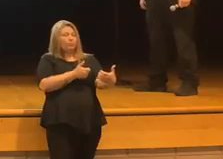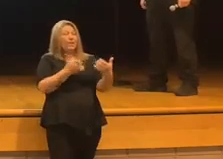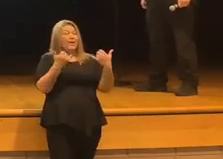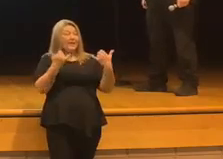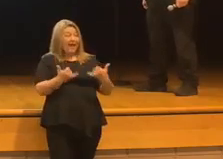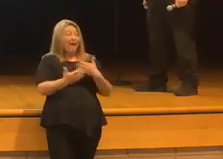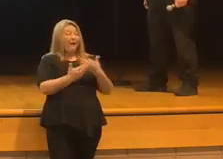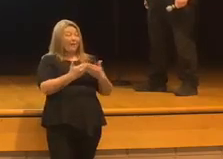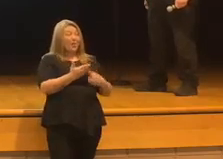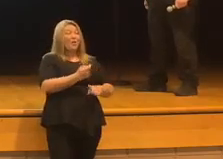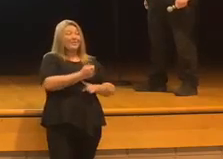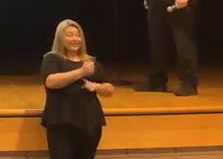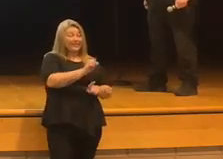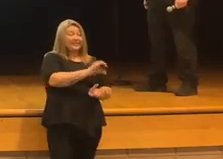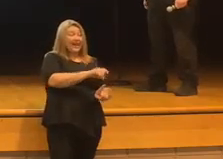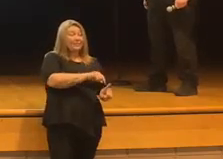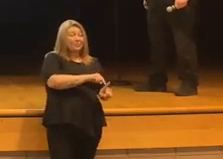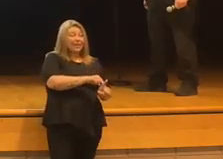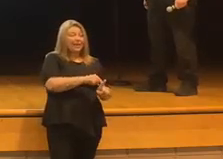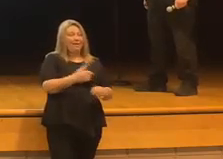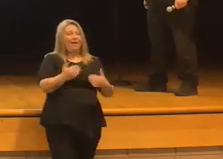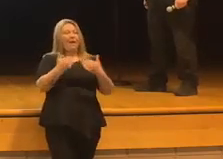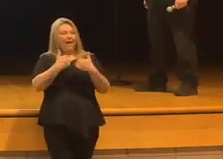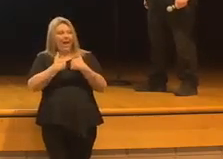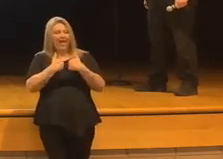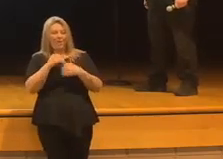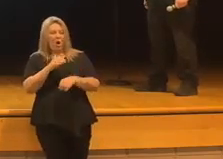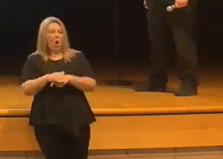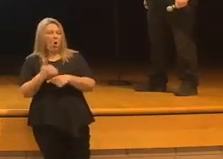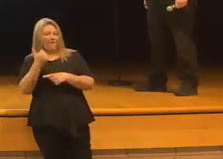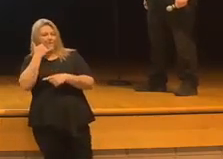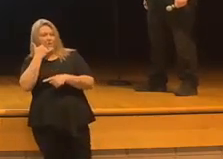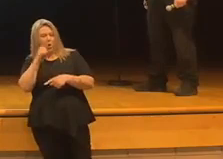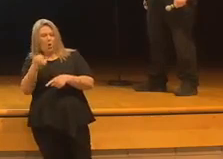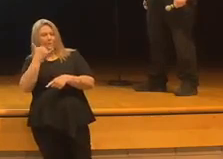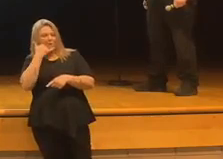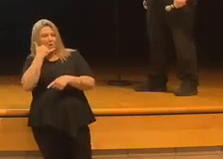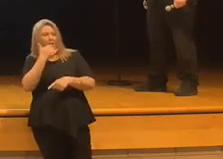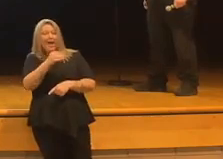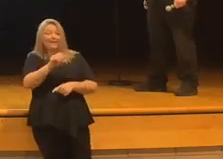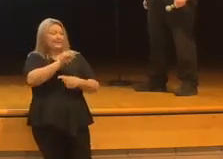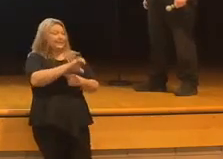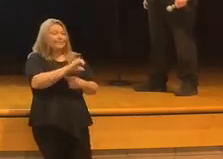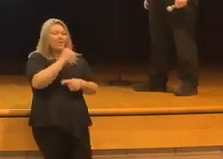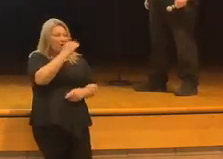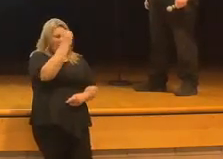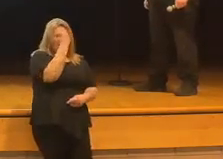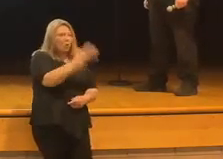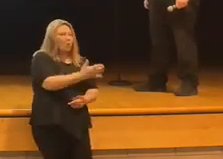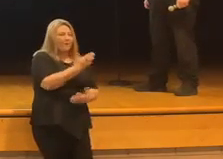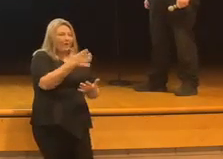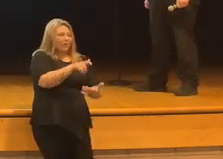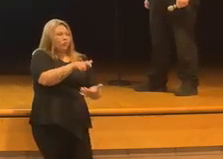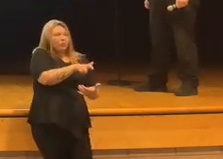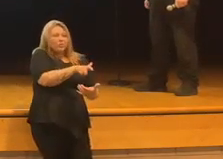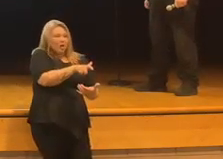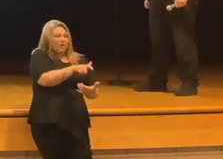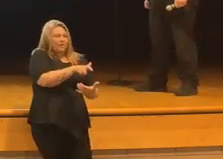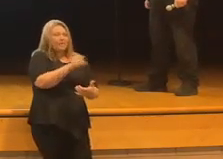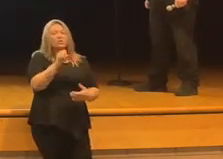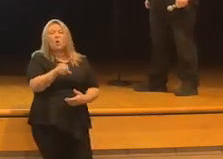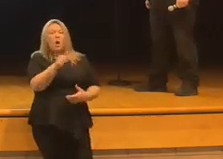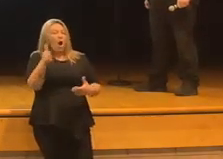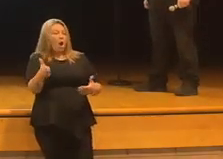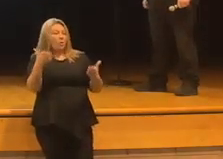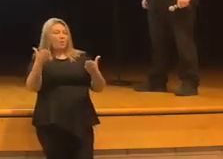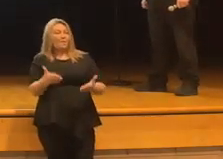other phone, but it doesn't show that it's been screenshotted. So, because it's not been, and now that person has that image that you sent to